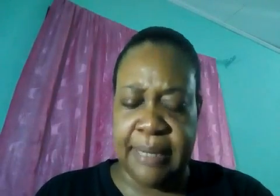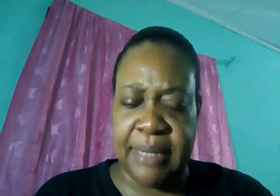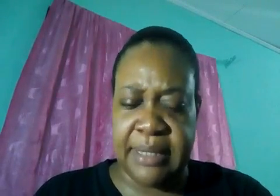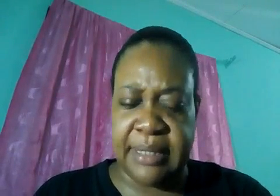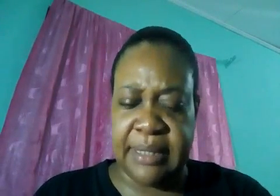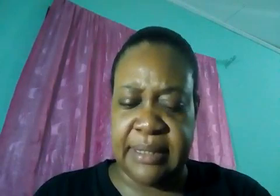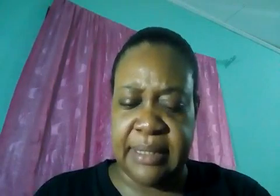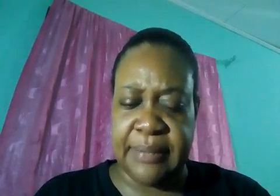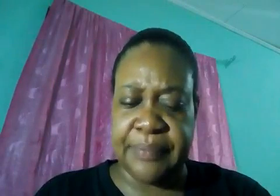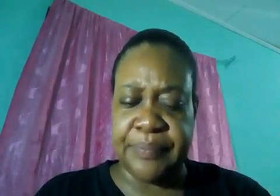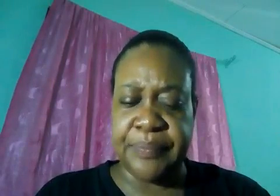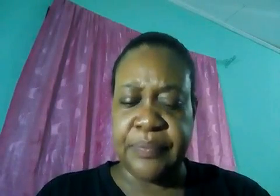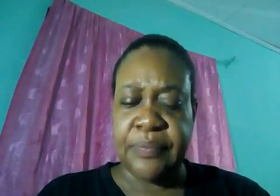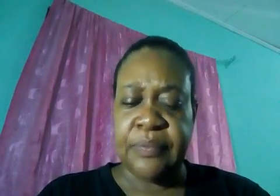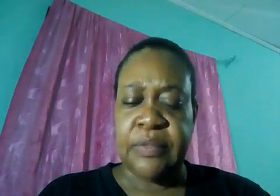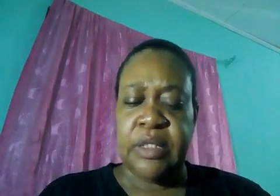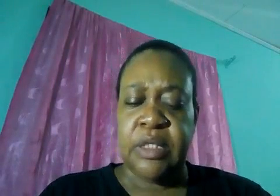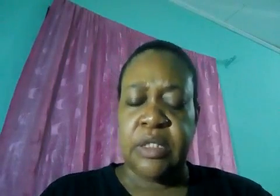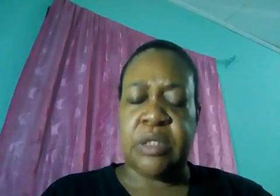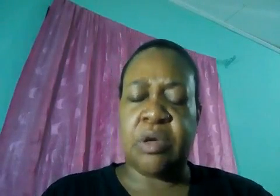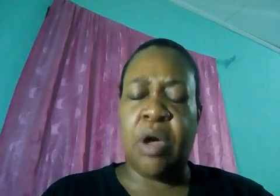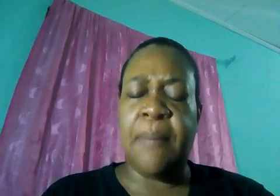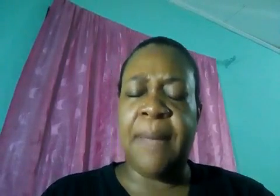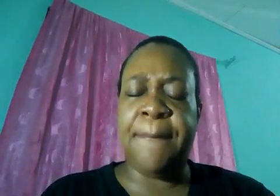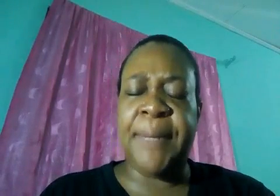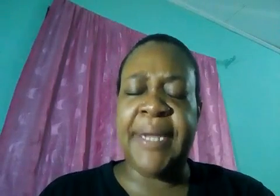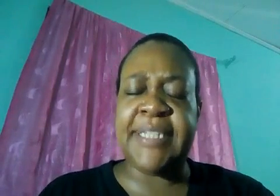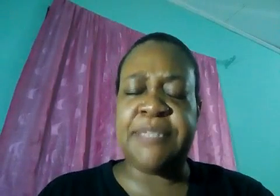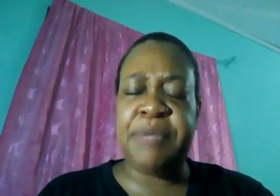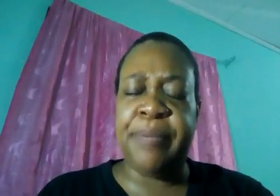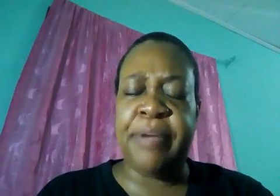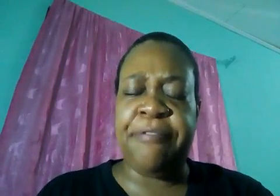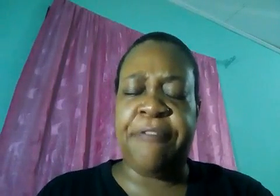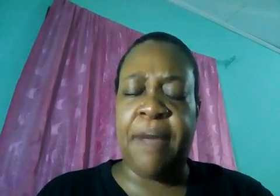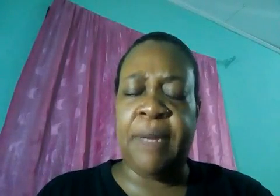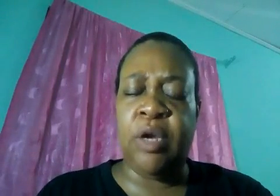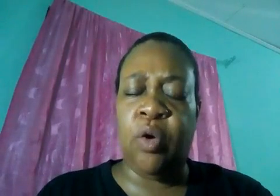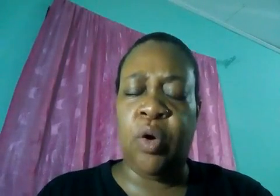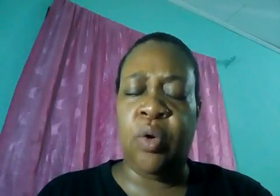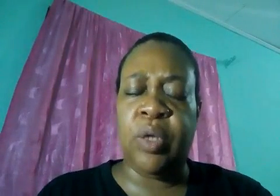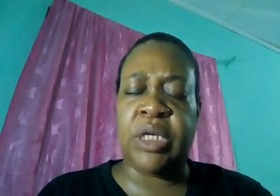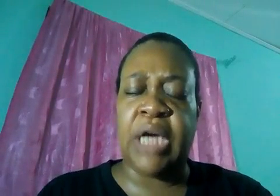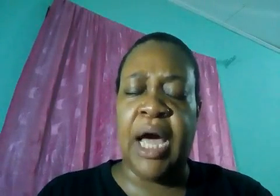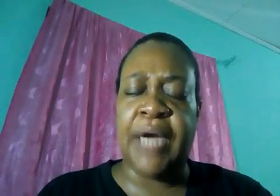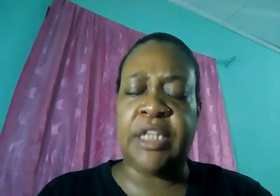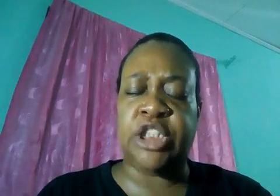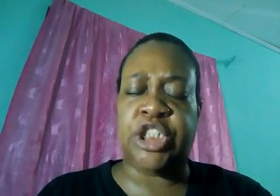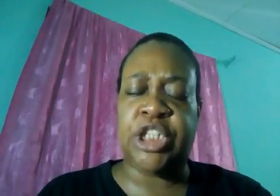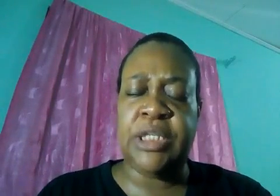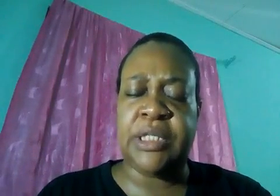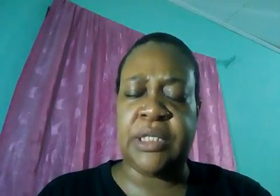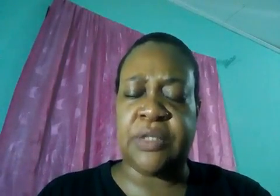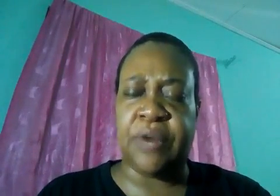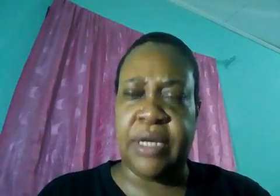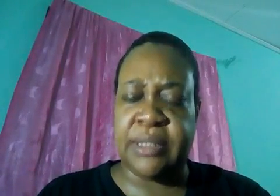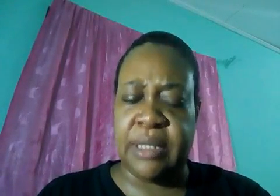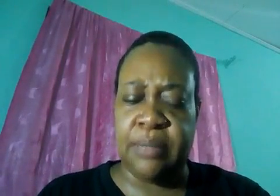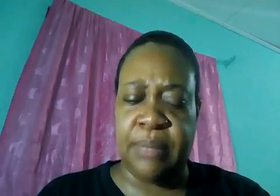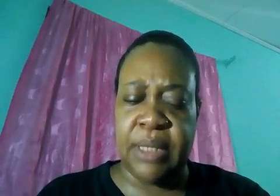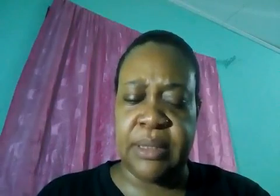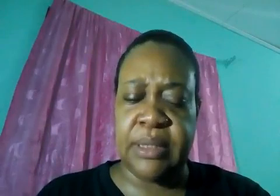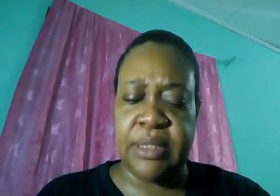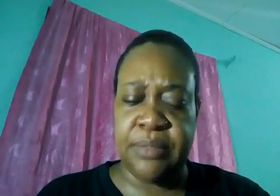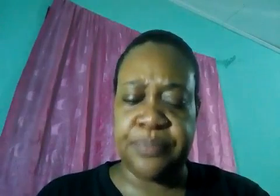me and my family, oh Lord God, in Jesus Christ almighty name.